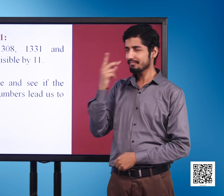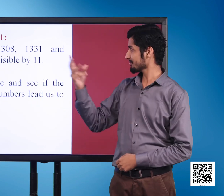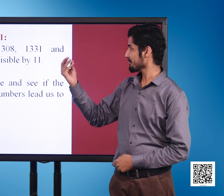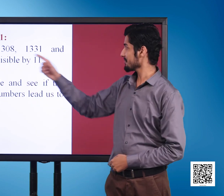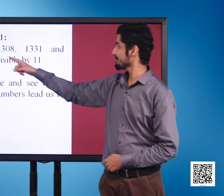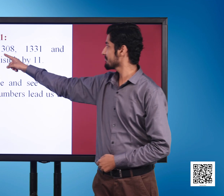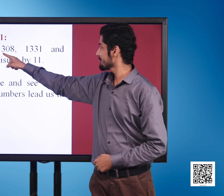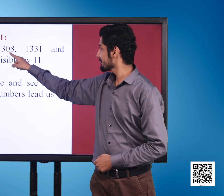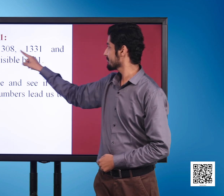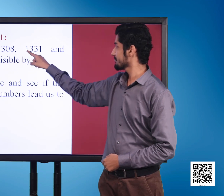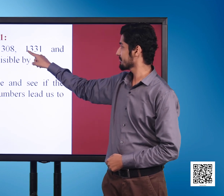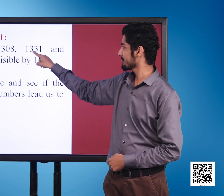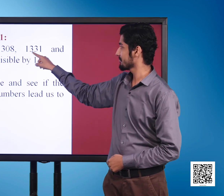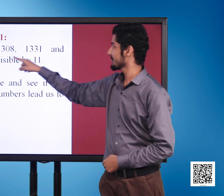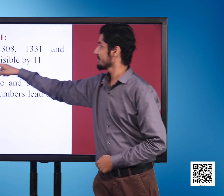The numbers 308,